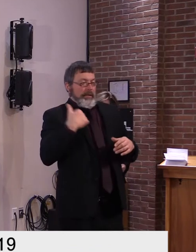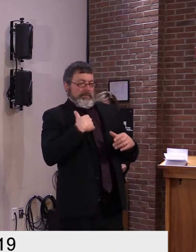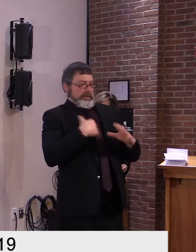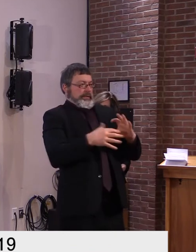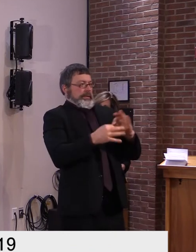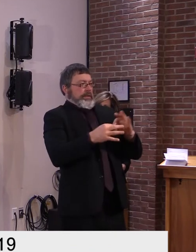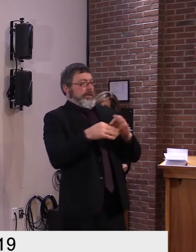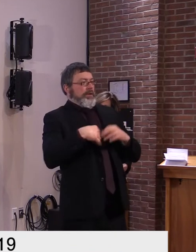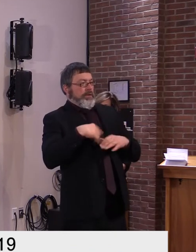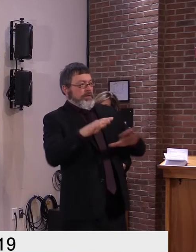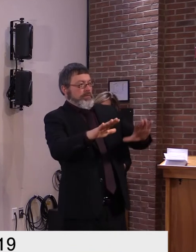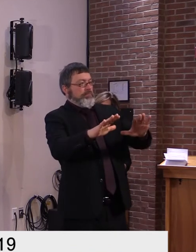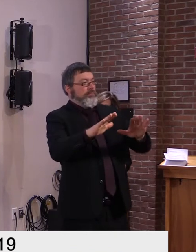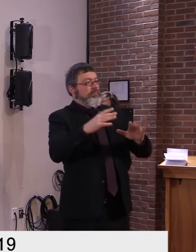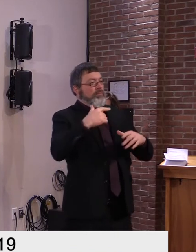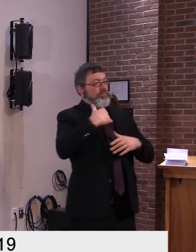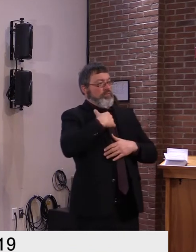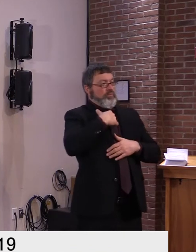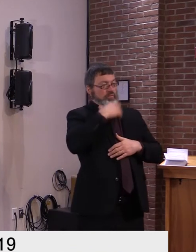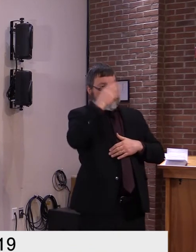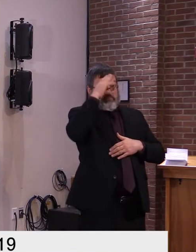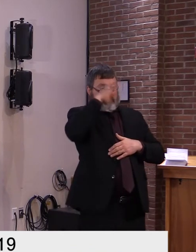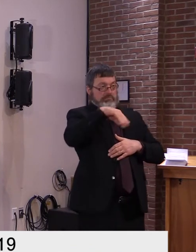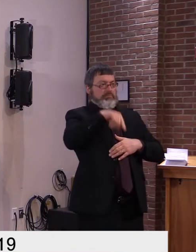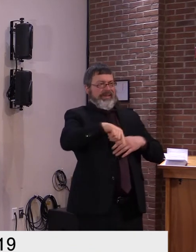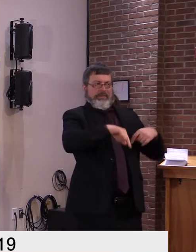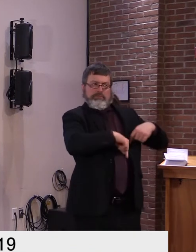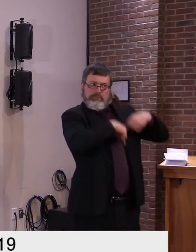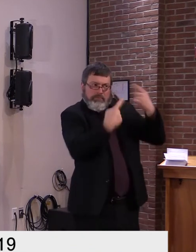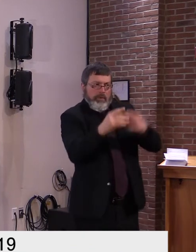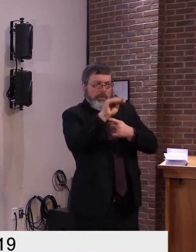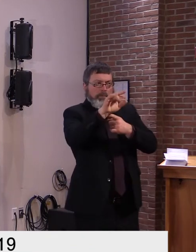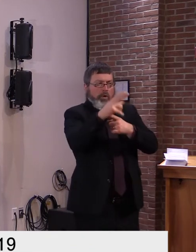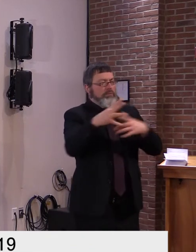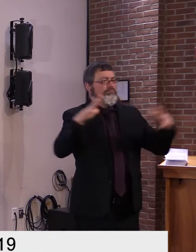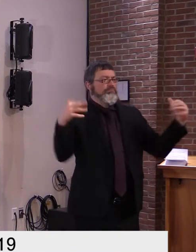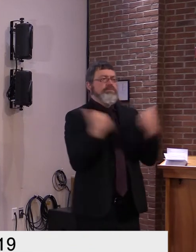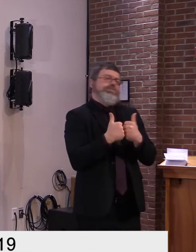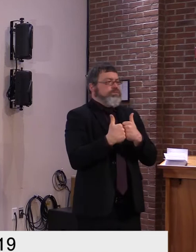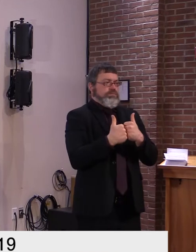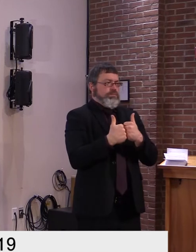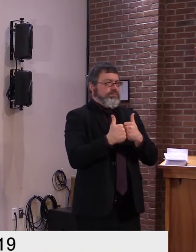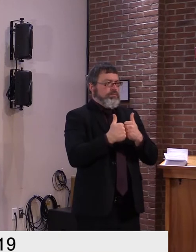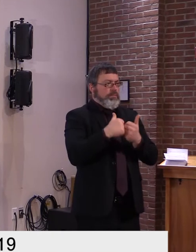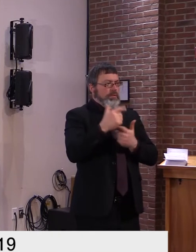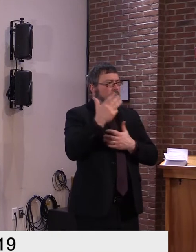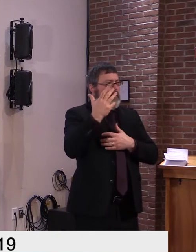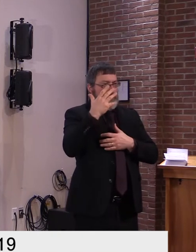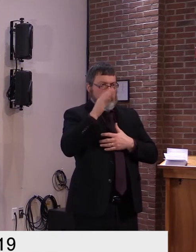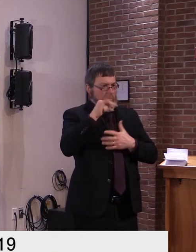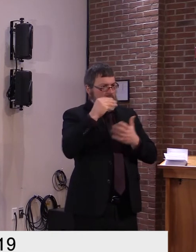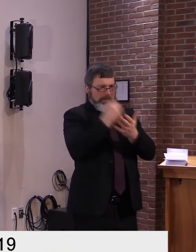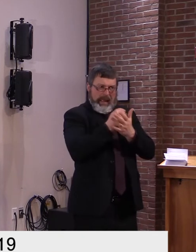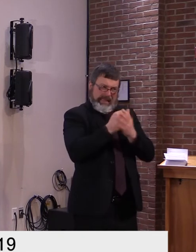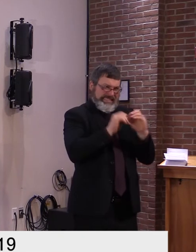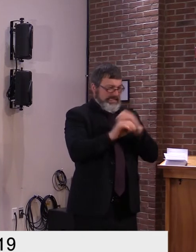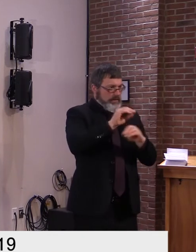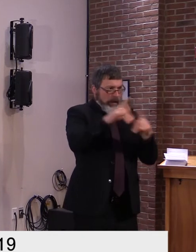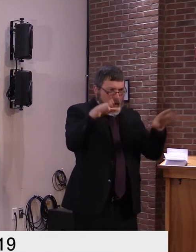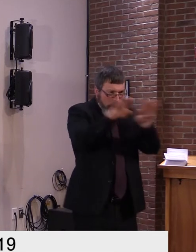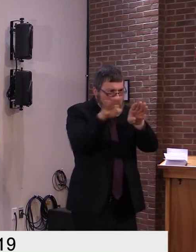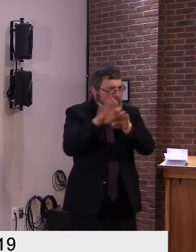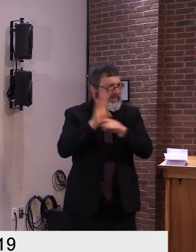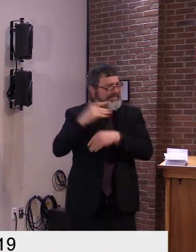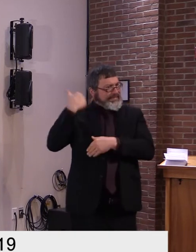already downgraded before we started by $300 million. So when we talk about have exceeding